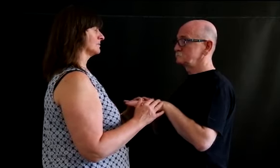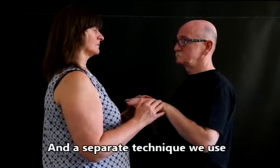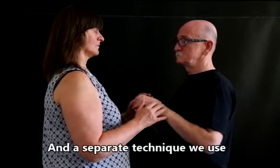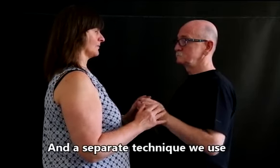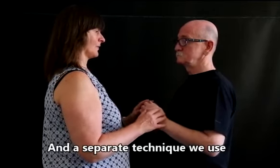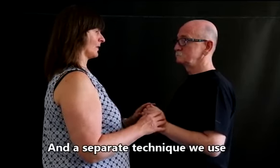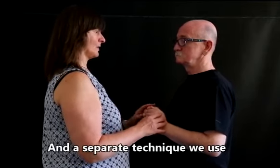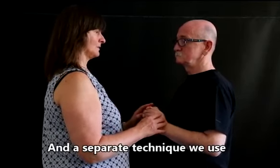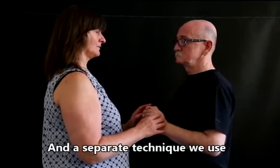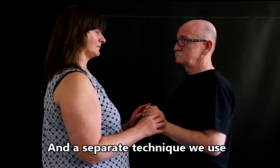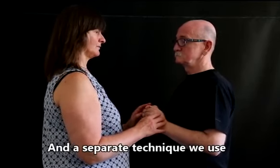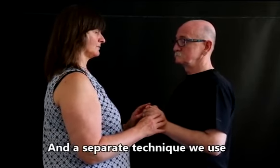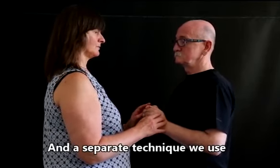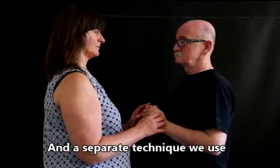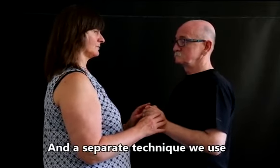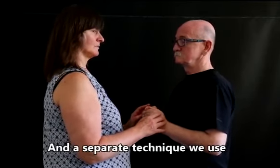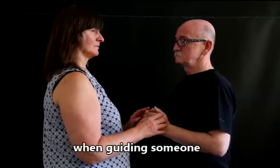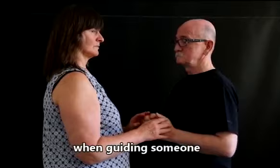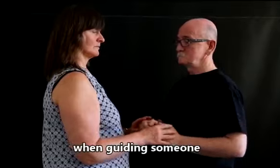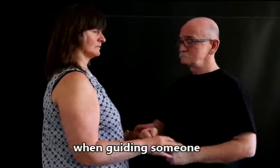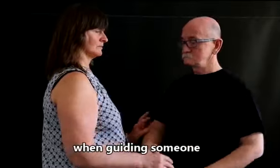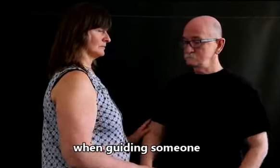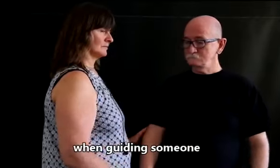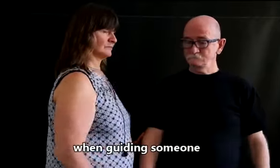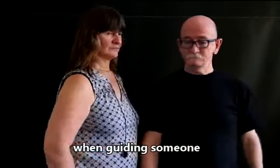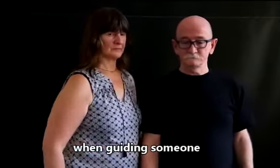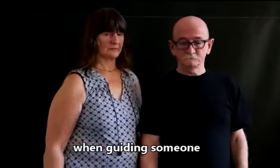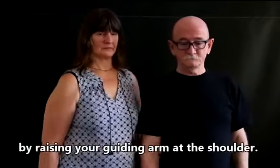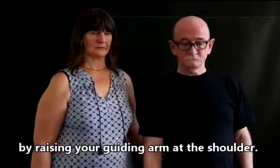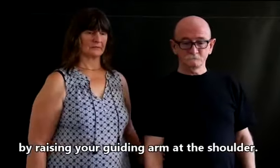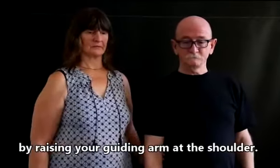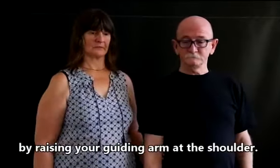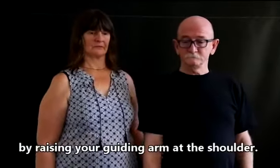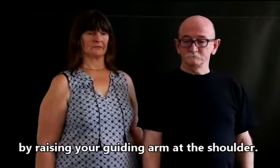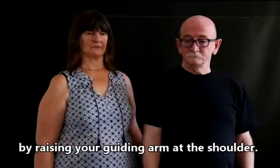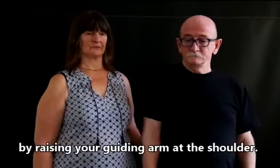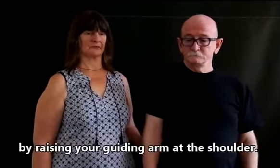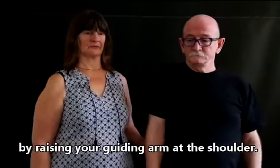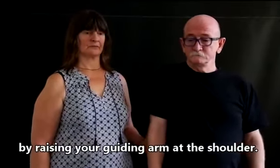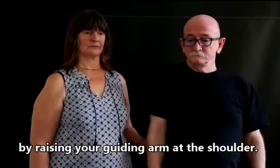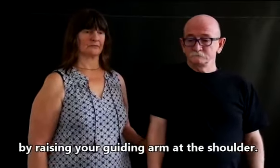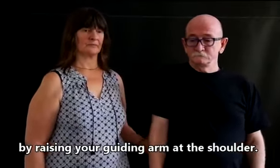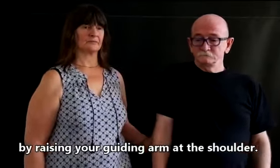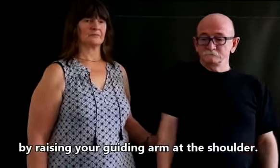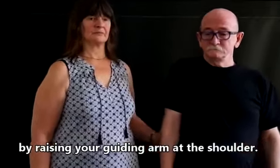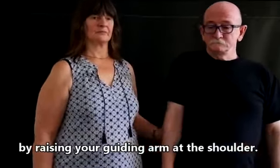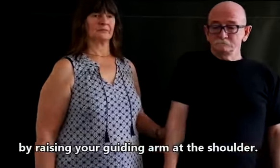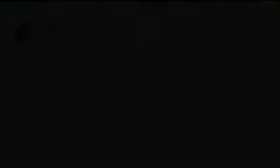and a separate technique we use when guiding someone by raising your guiding arm at the shoulder.